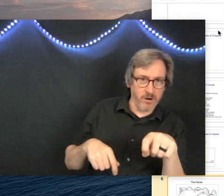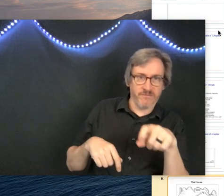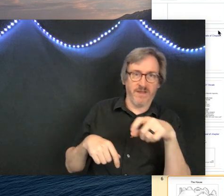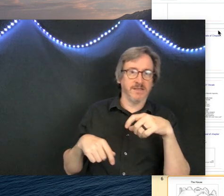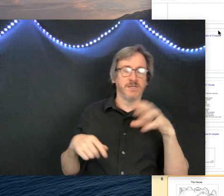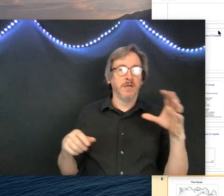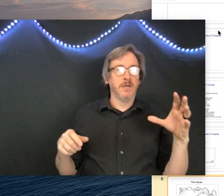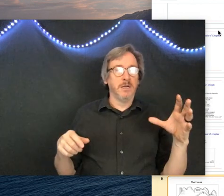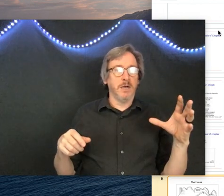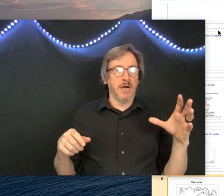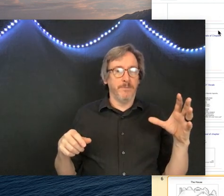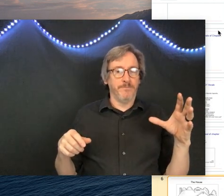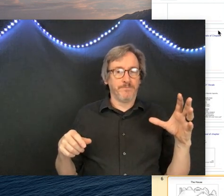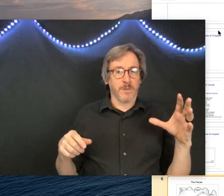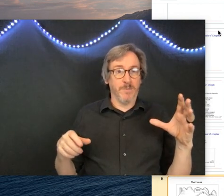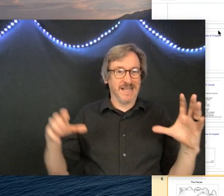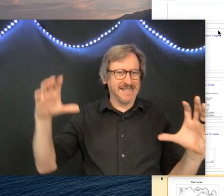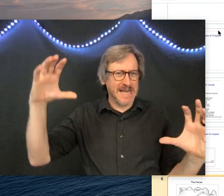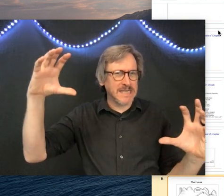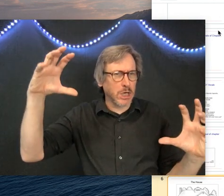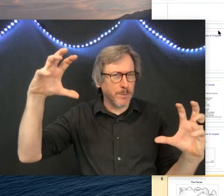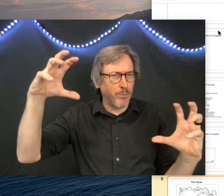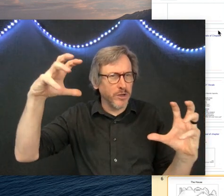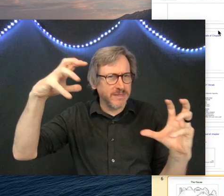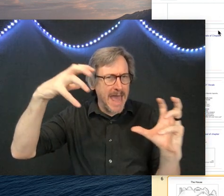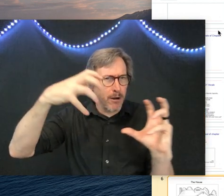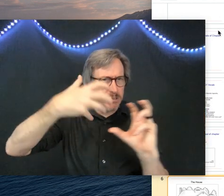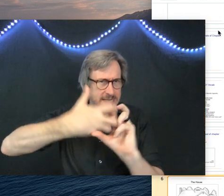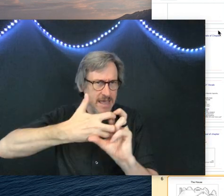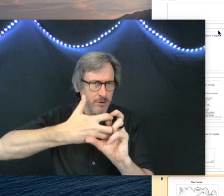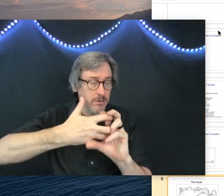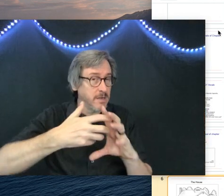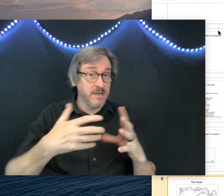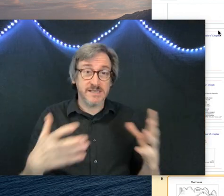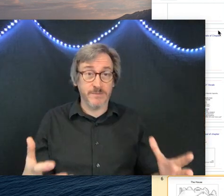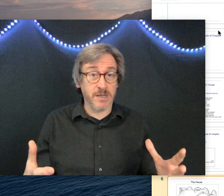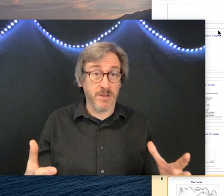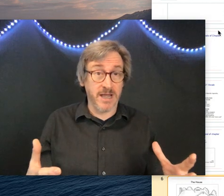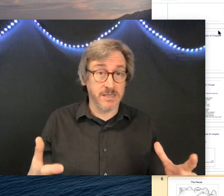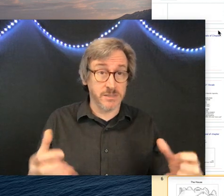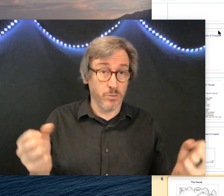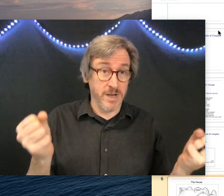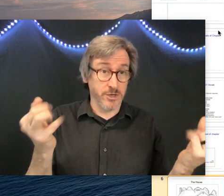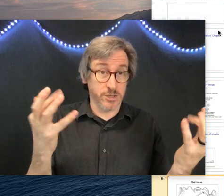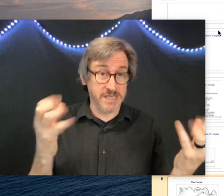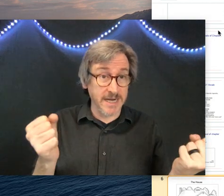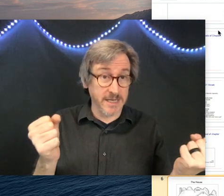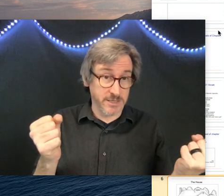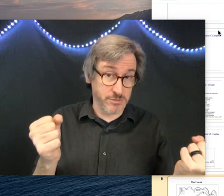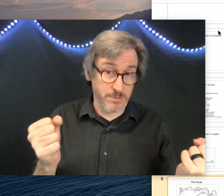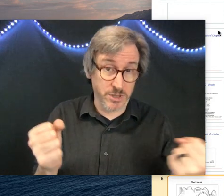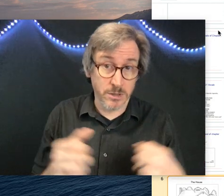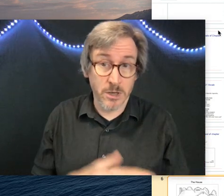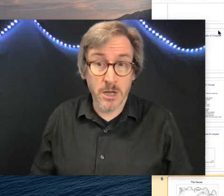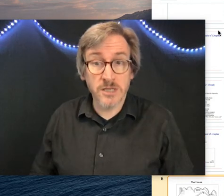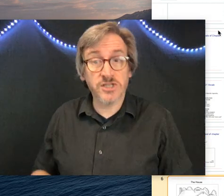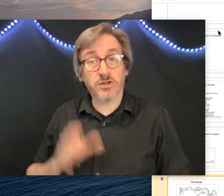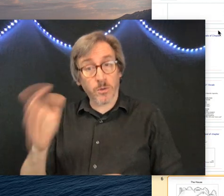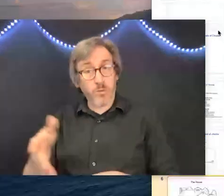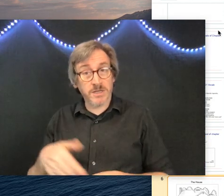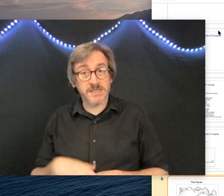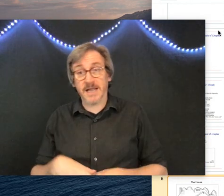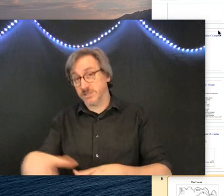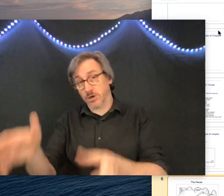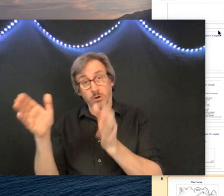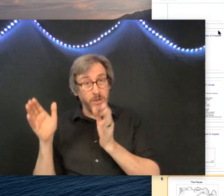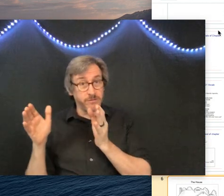and part of the fence, because then it's hard to put that all together. Same thing applies when you're signing a description. Start